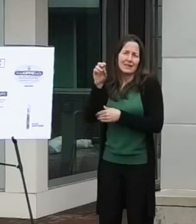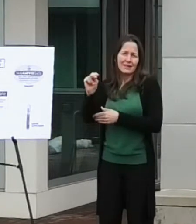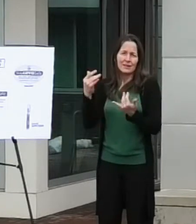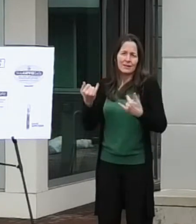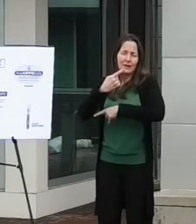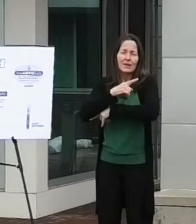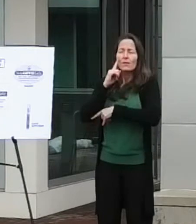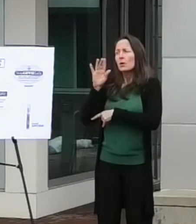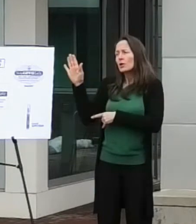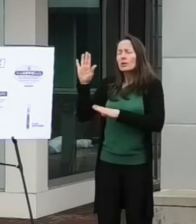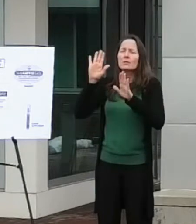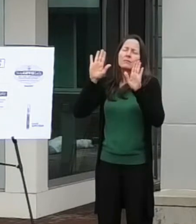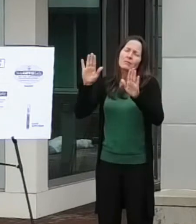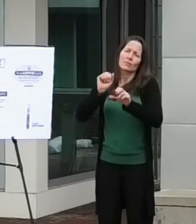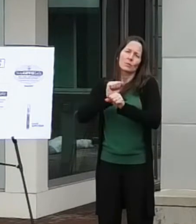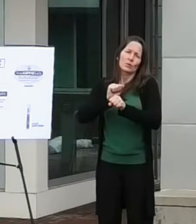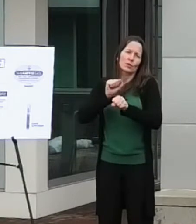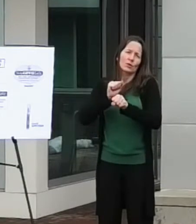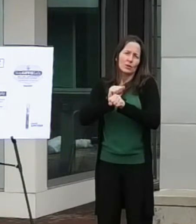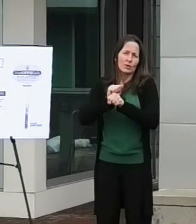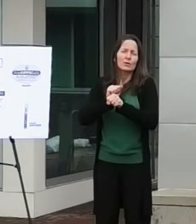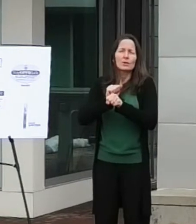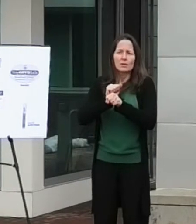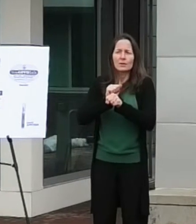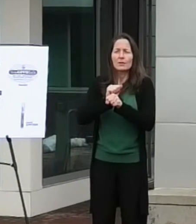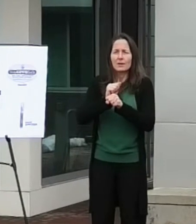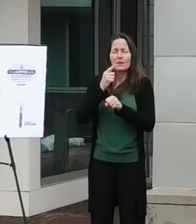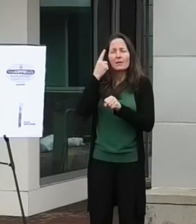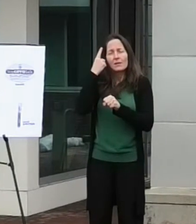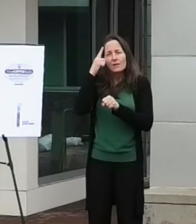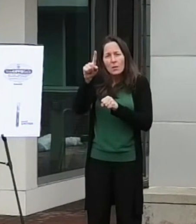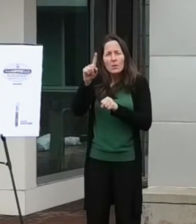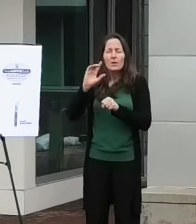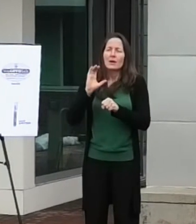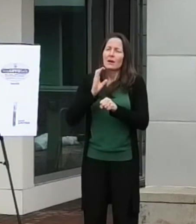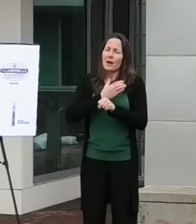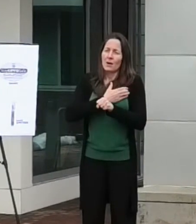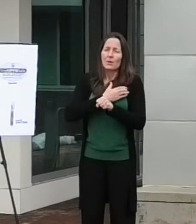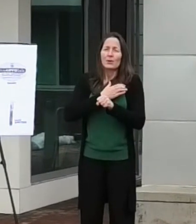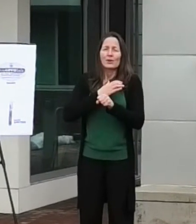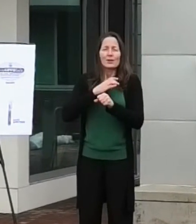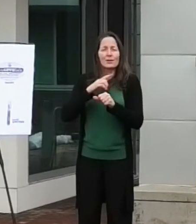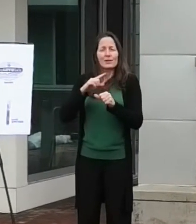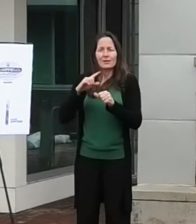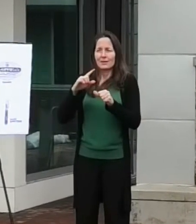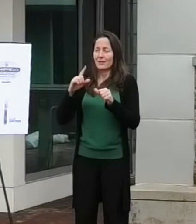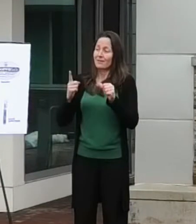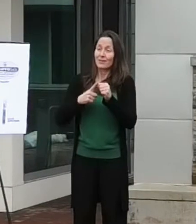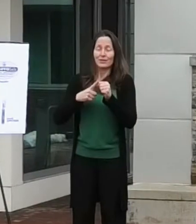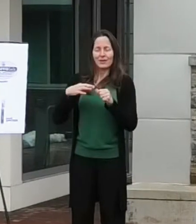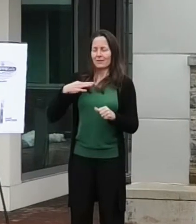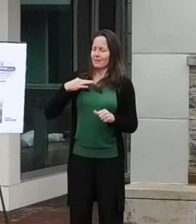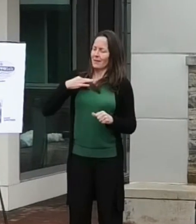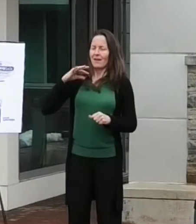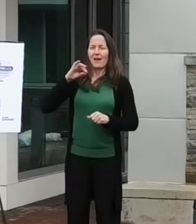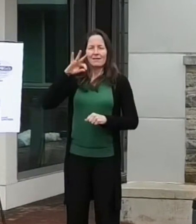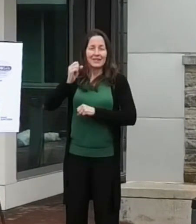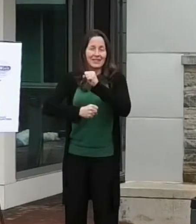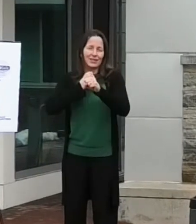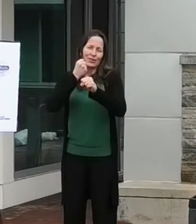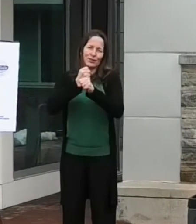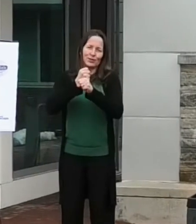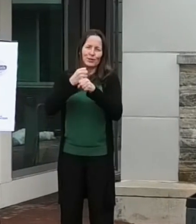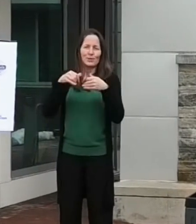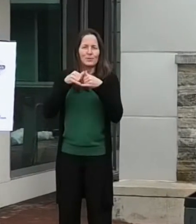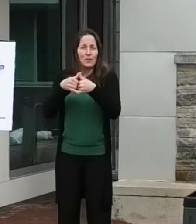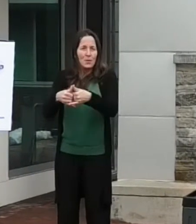with our inaugural Emergency Management Volunteer of the Year Award. Thank you, Kathleen, for all